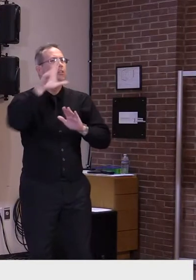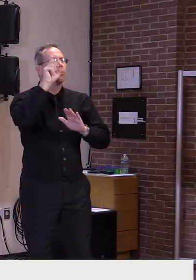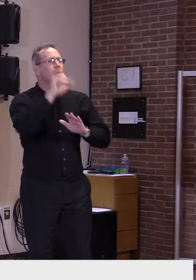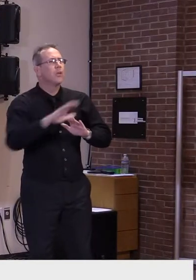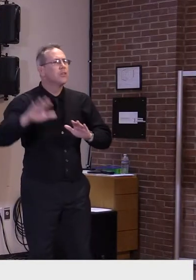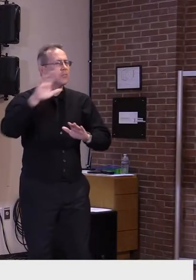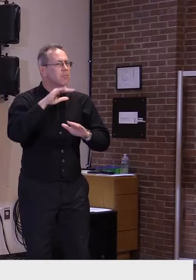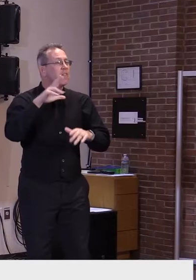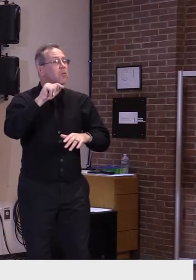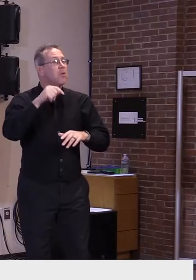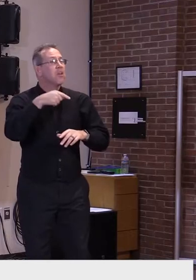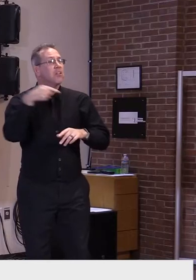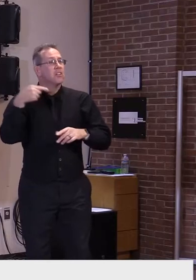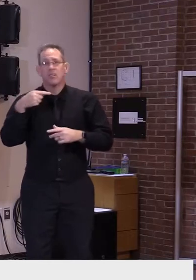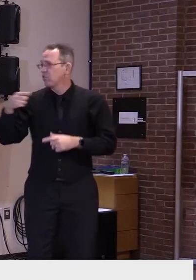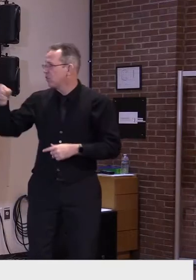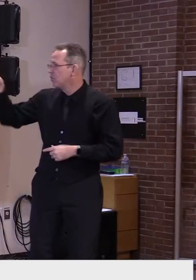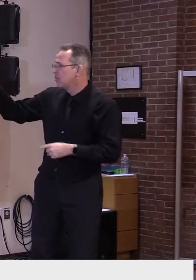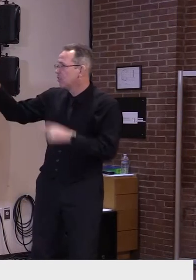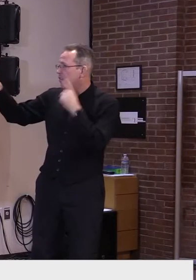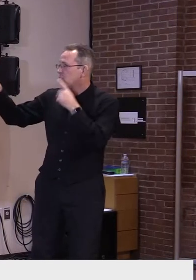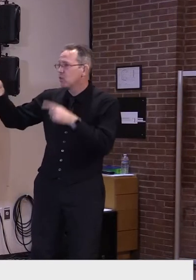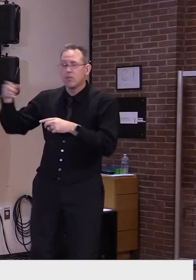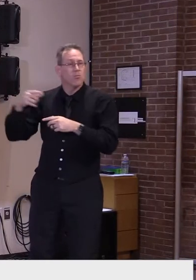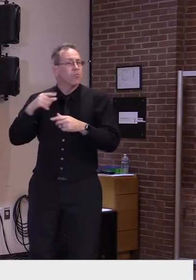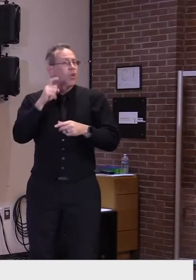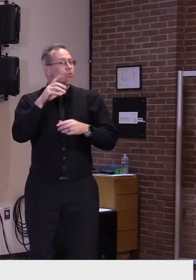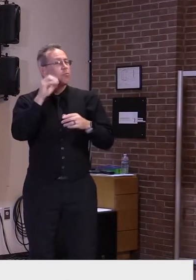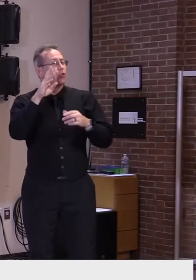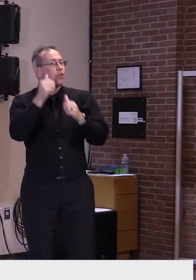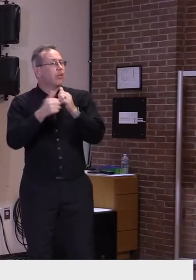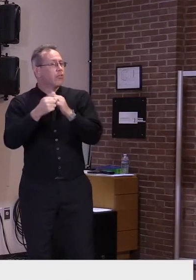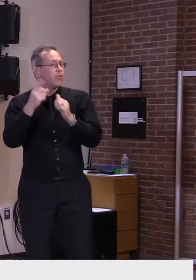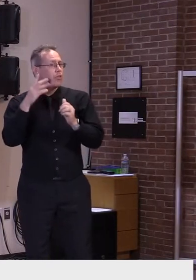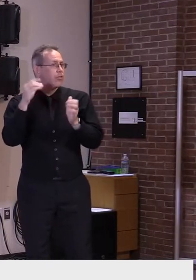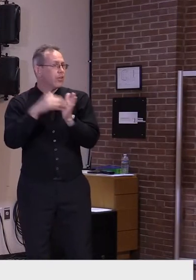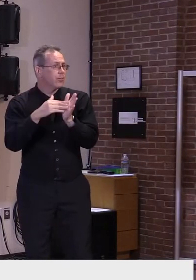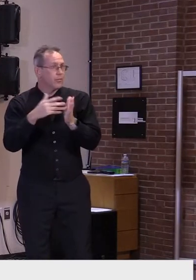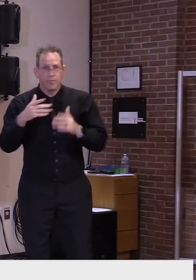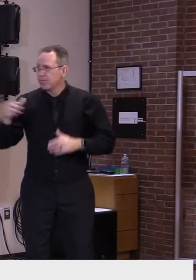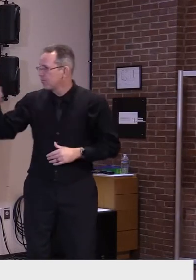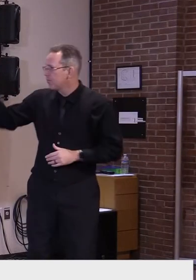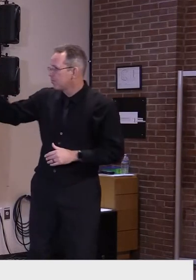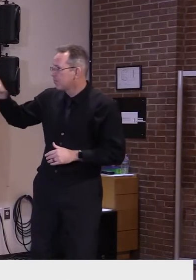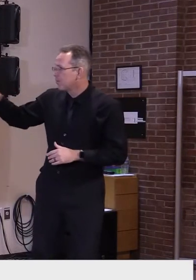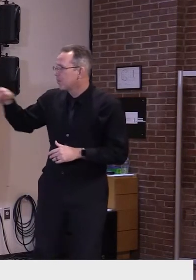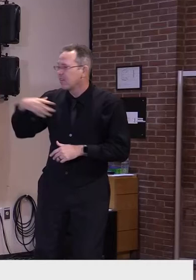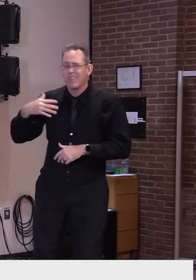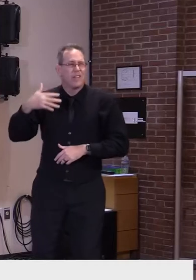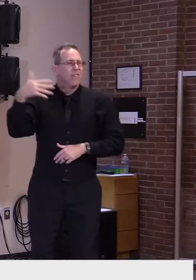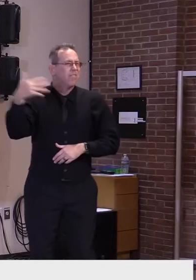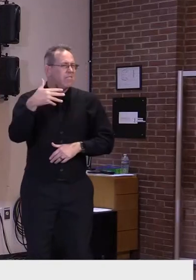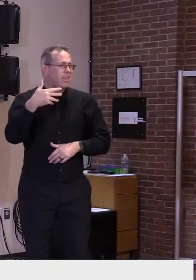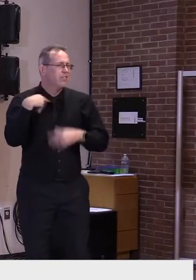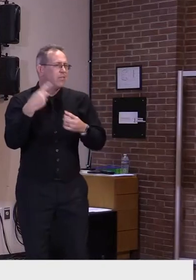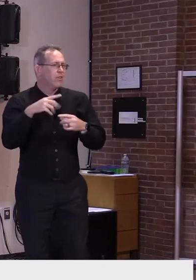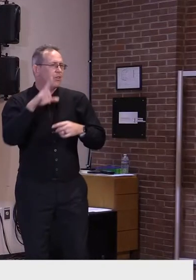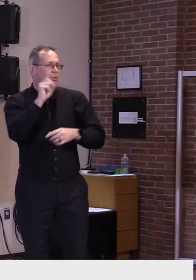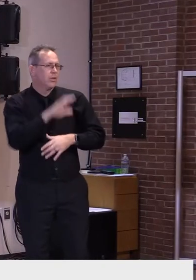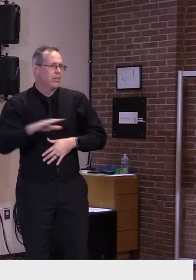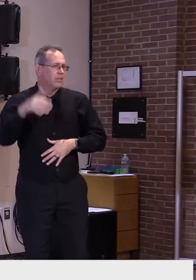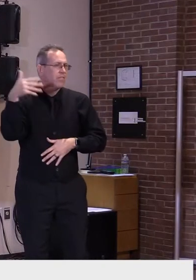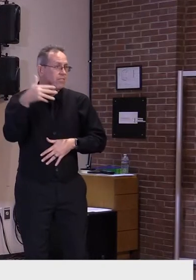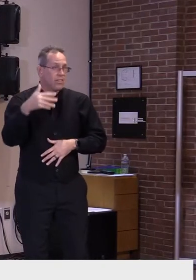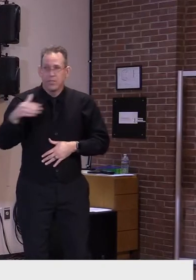or near the top on most of the vaccination measures. When we go to the next slide, you'll also see the same is true on those getting